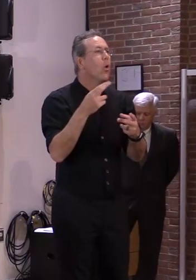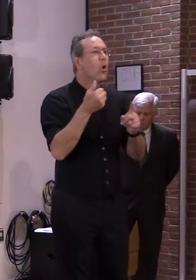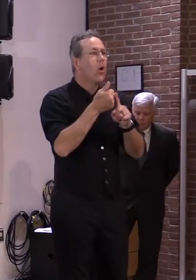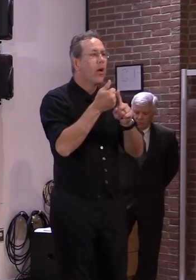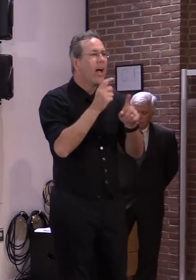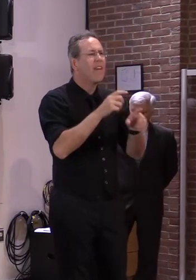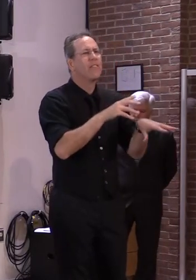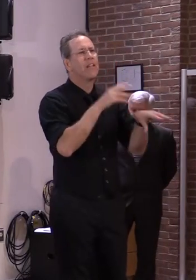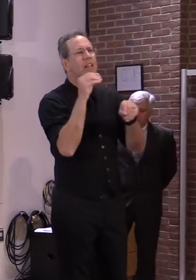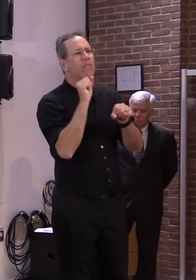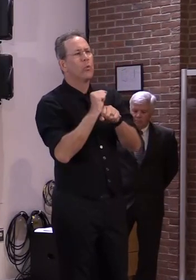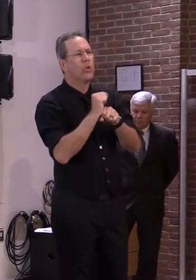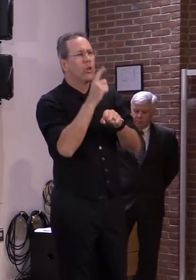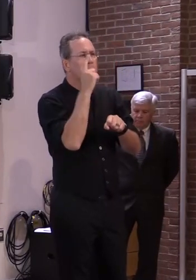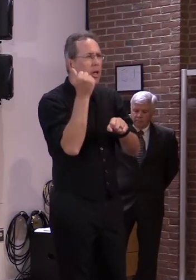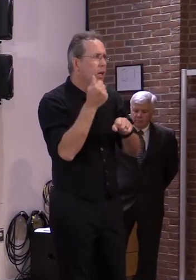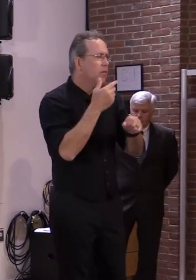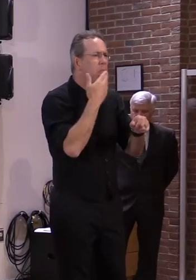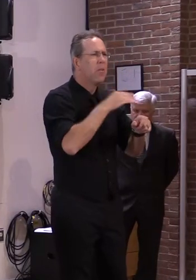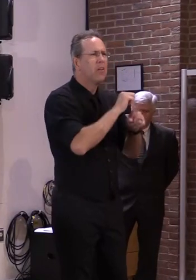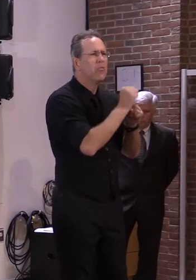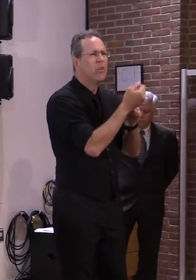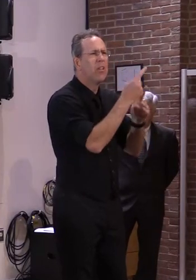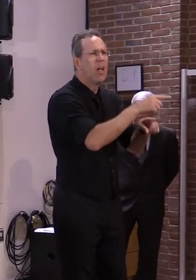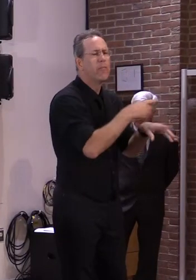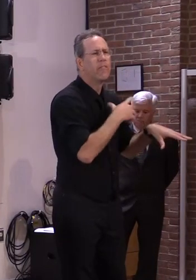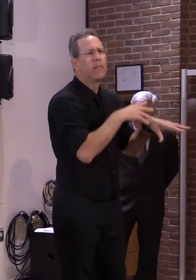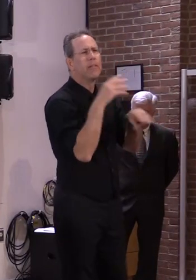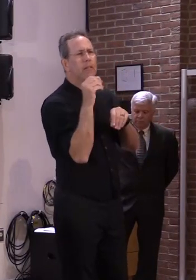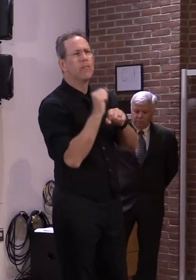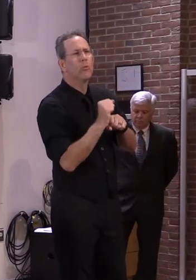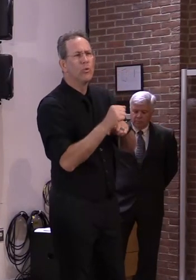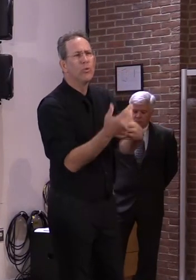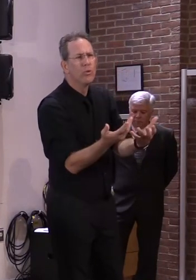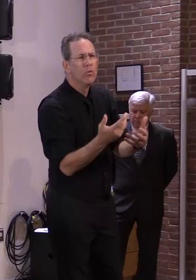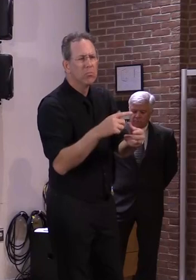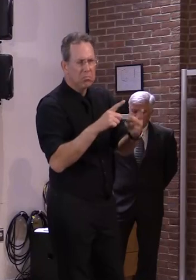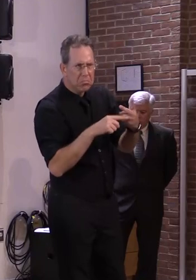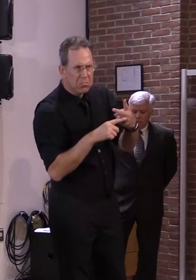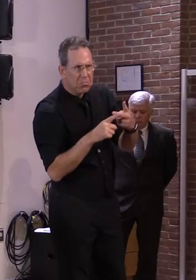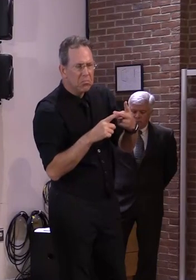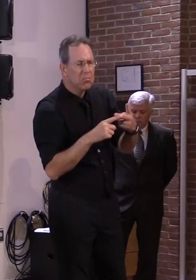then they would be eligible for benefits. And that's a very layman's